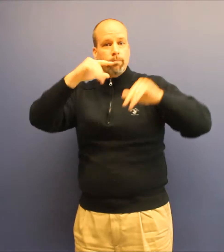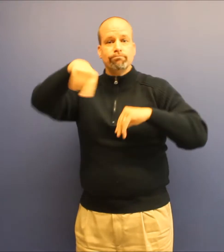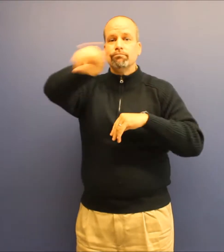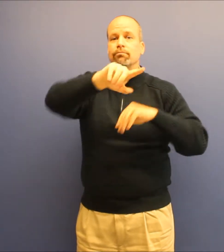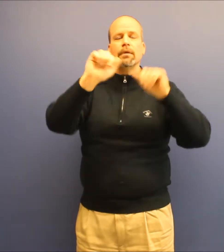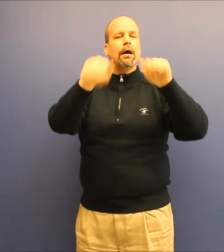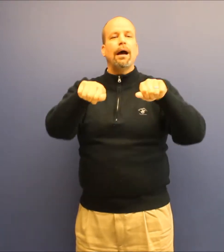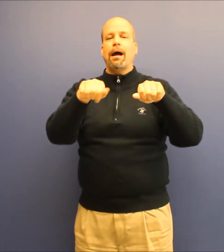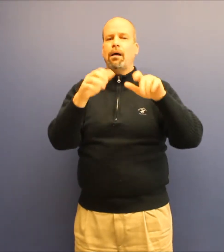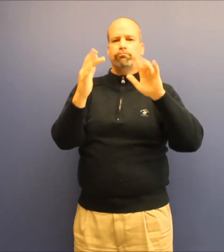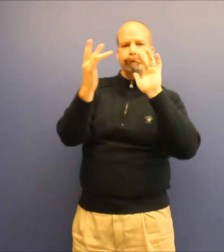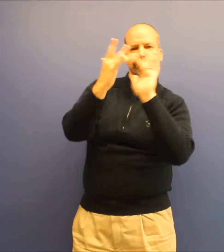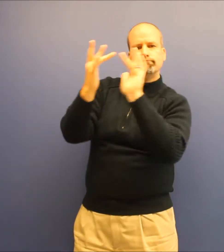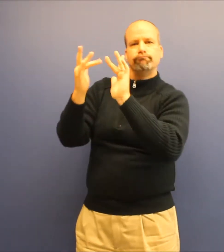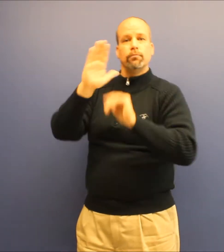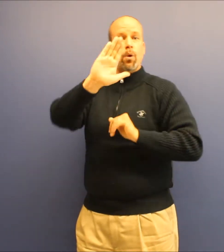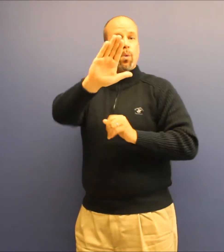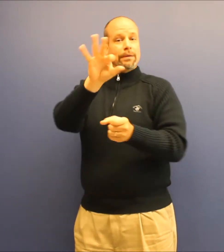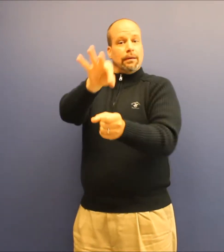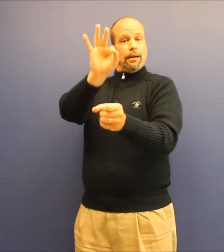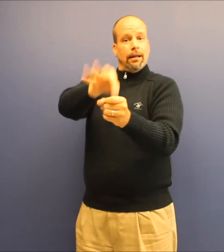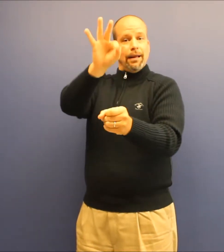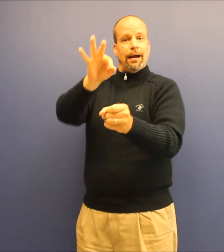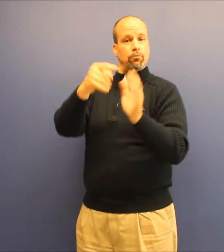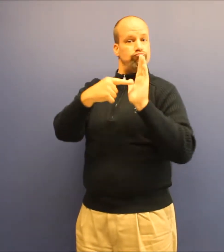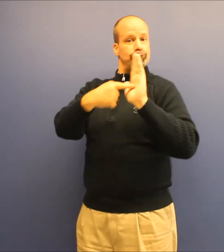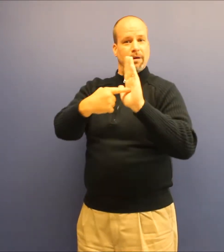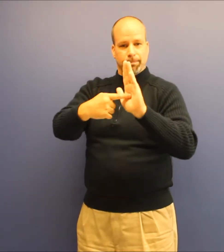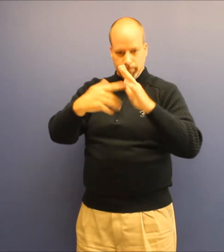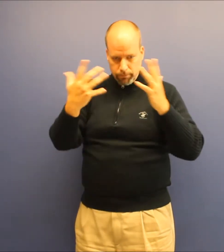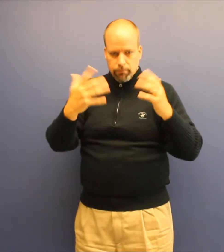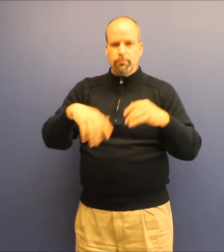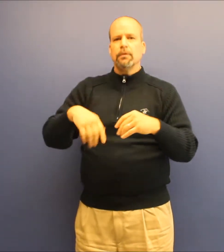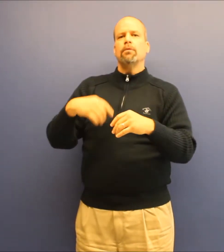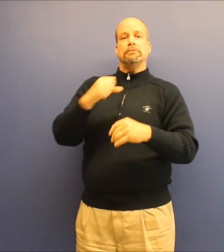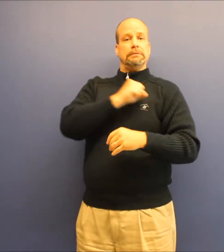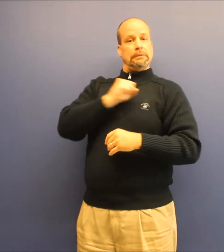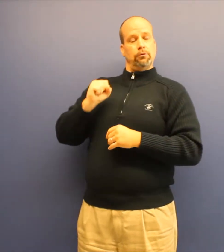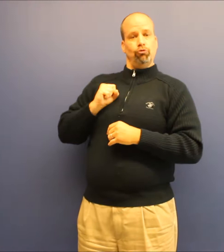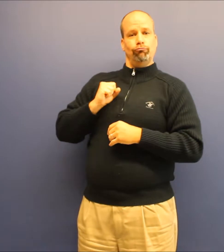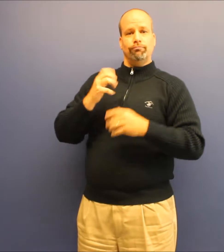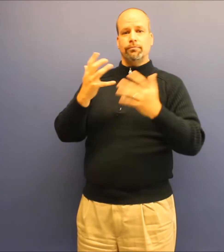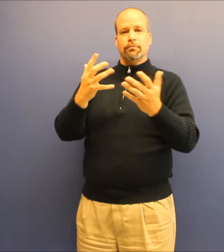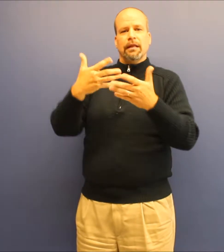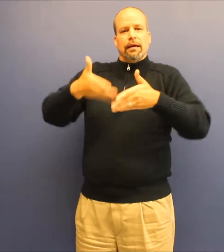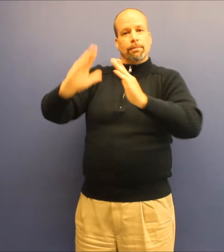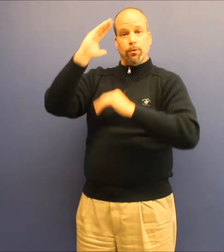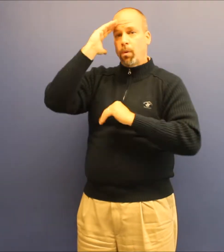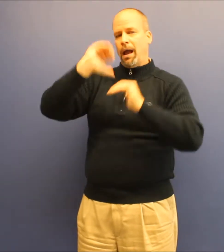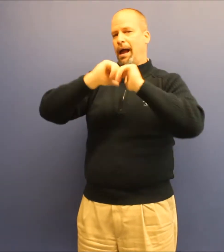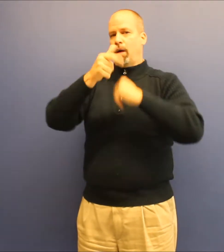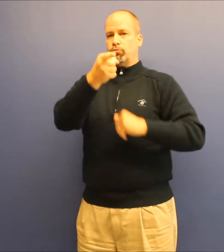Then we hope you will contact your elected representatives and senators to let them know how you feel.